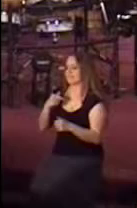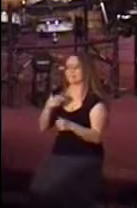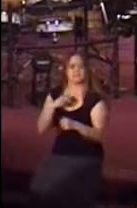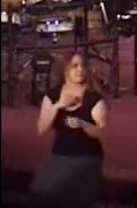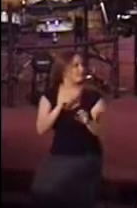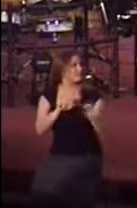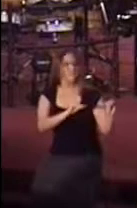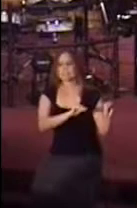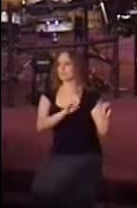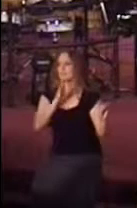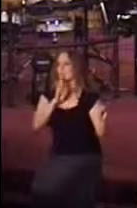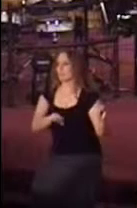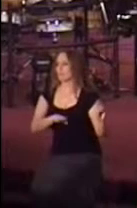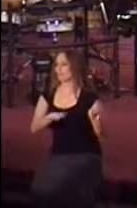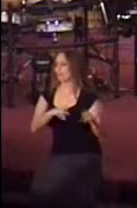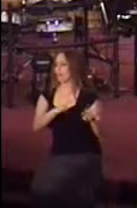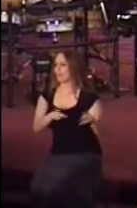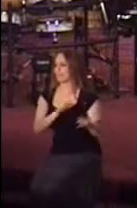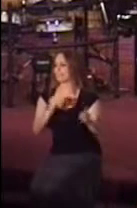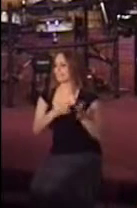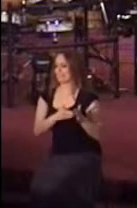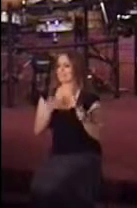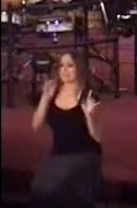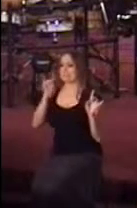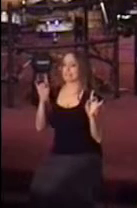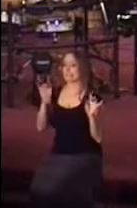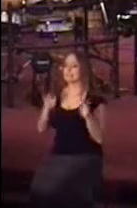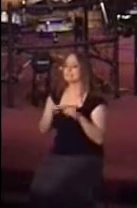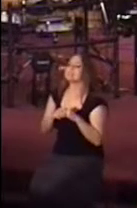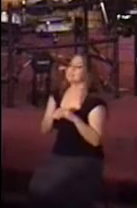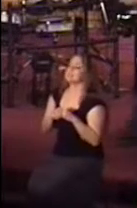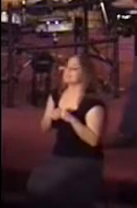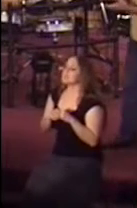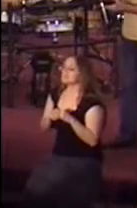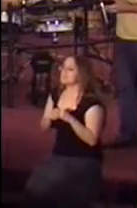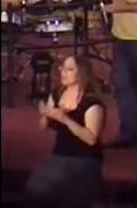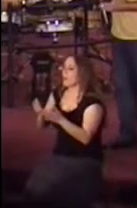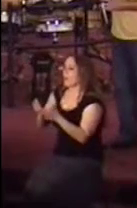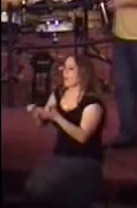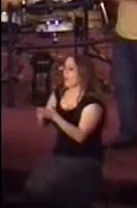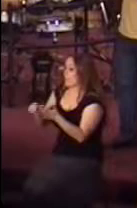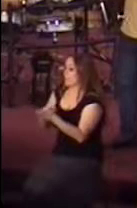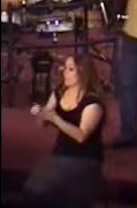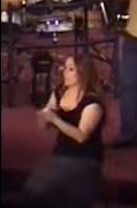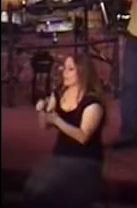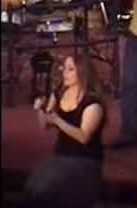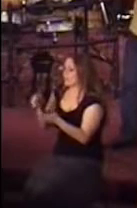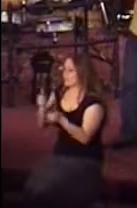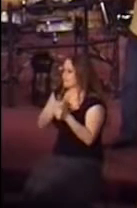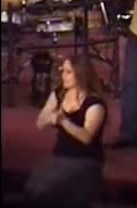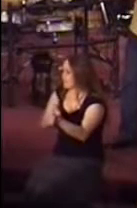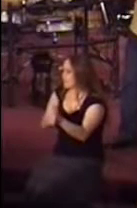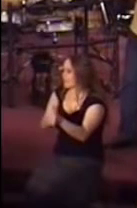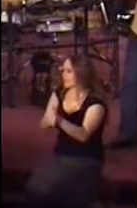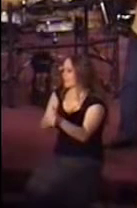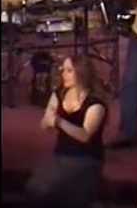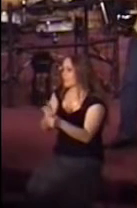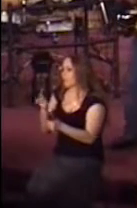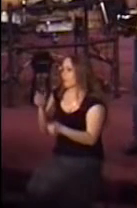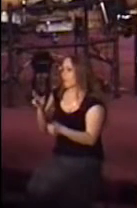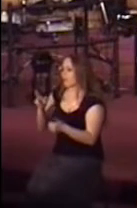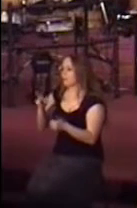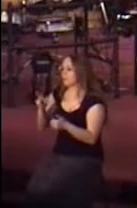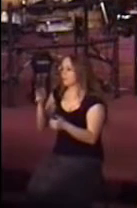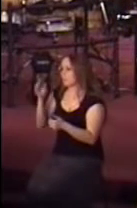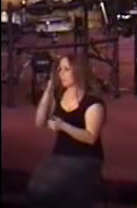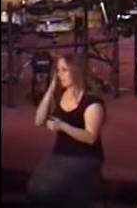know. So if you wanted to open up and kind of follow along, or if you got bored with me and just kind of wanted to read by yourself, that'd be fine